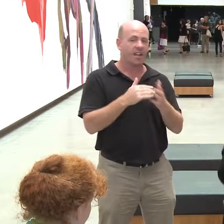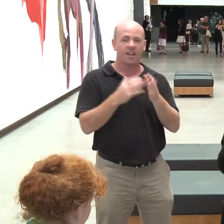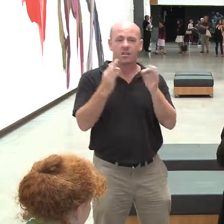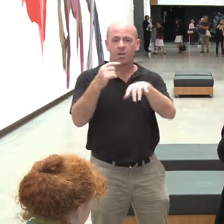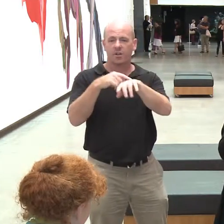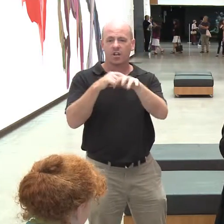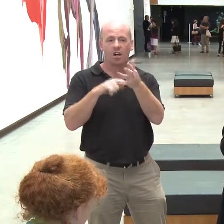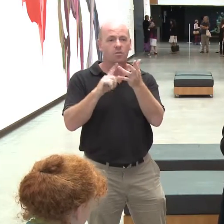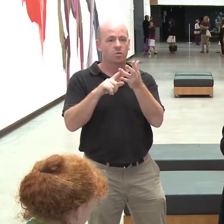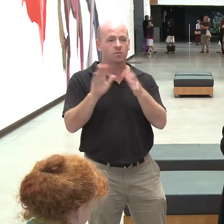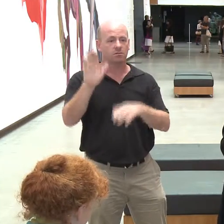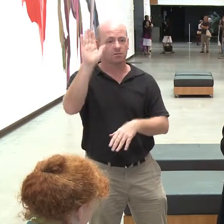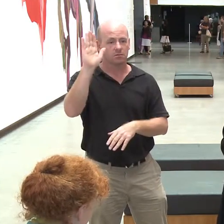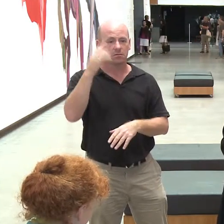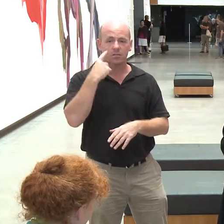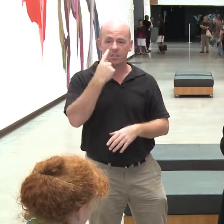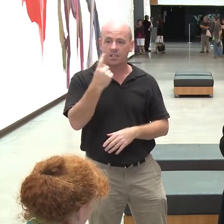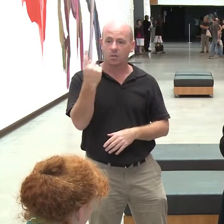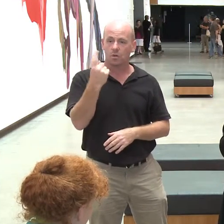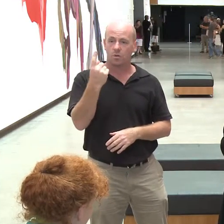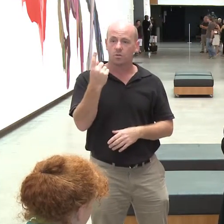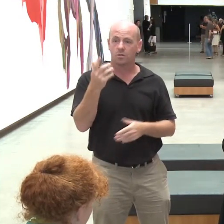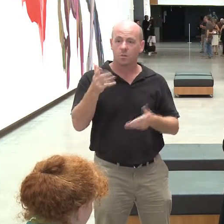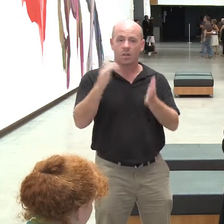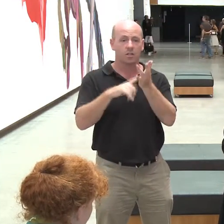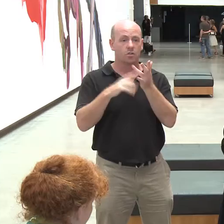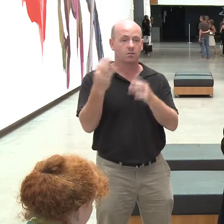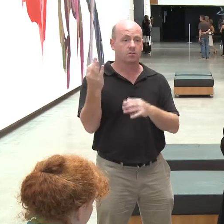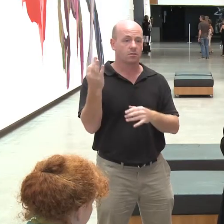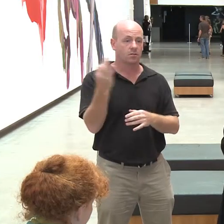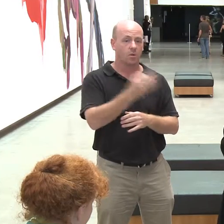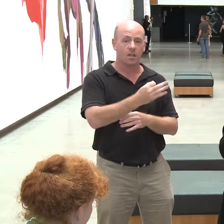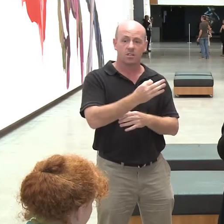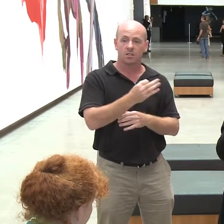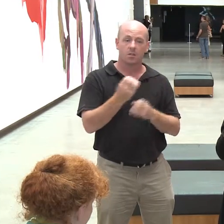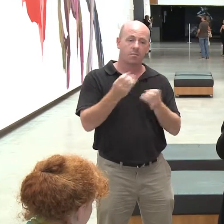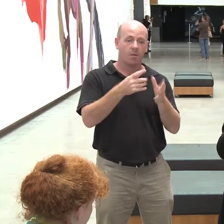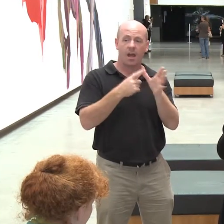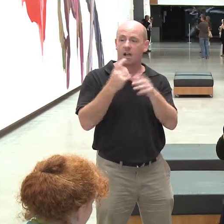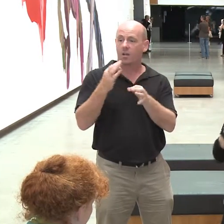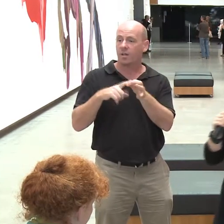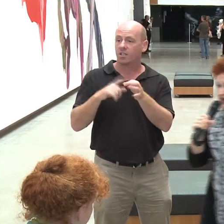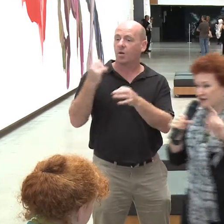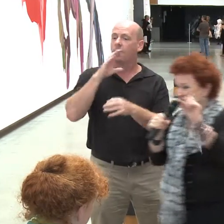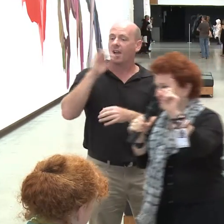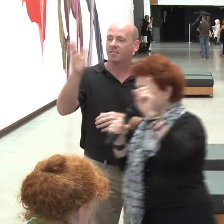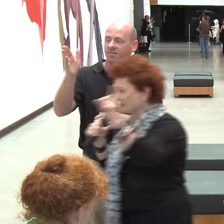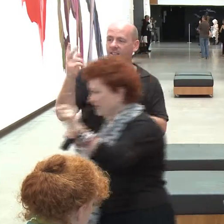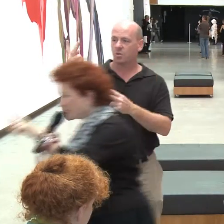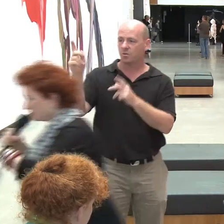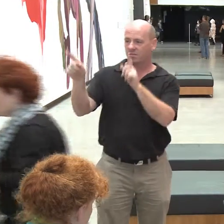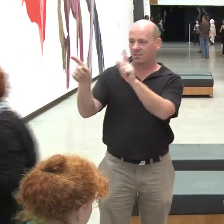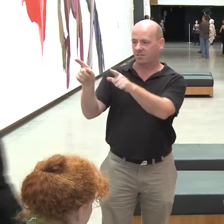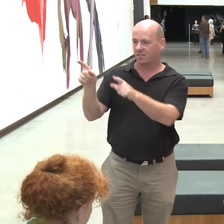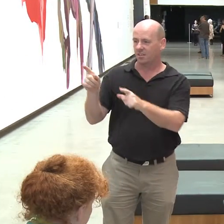moment to see who would like to pop a question. Oh, hey, Kay, I've got two.